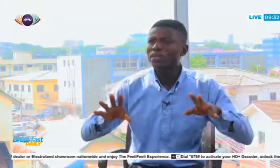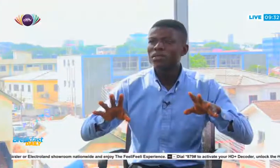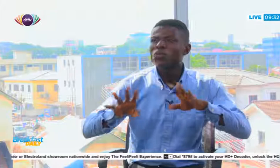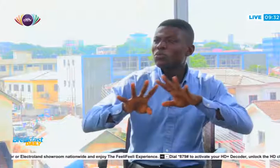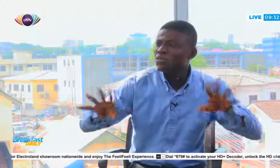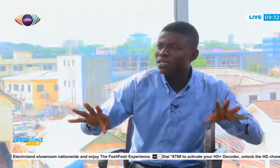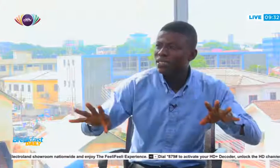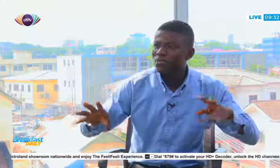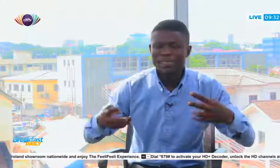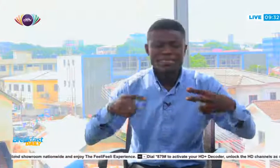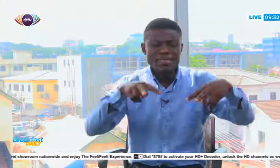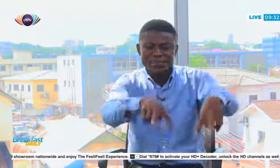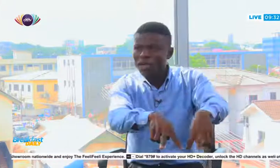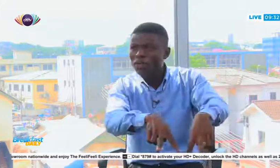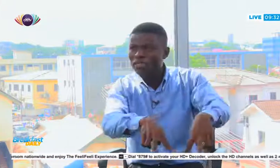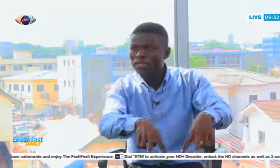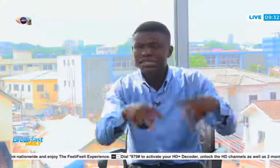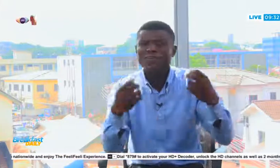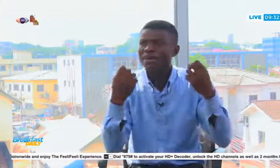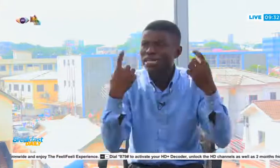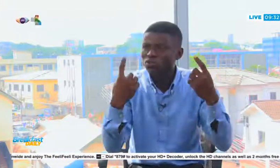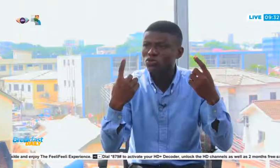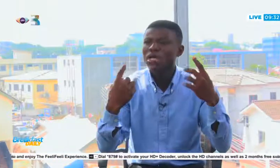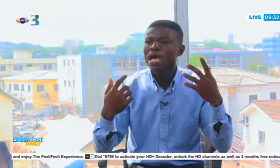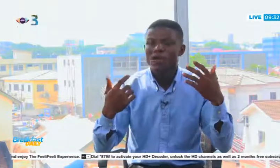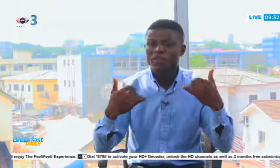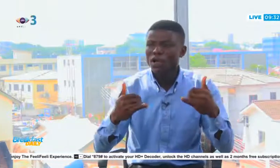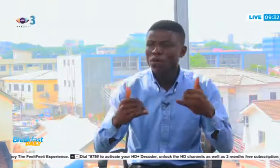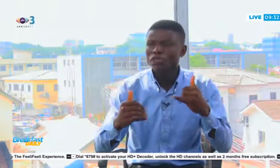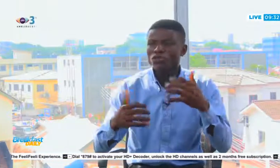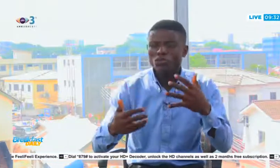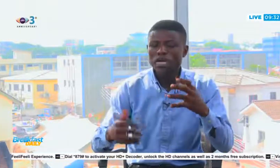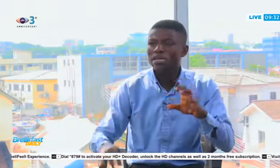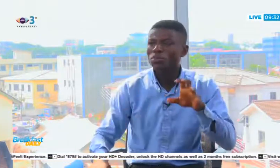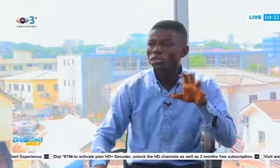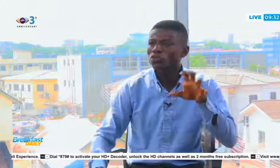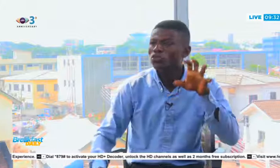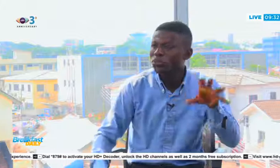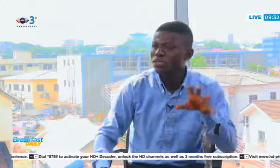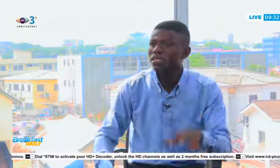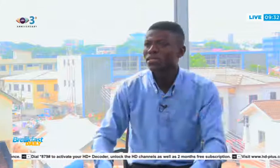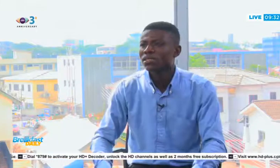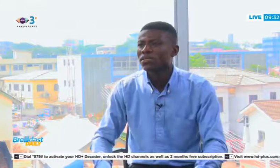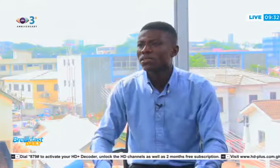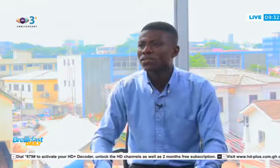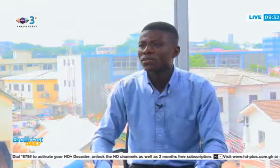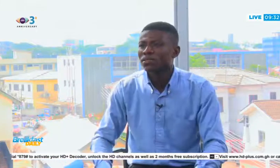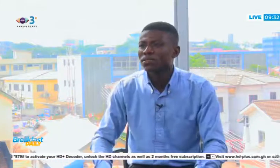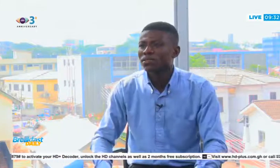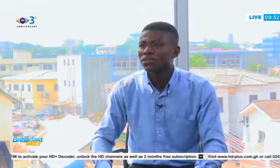good music. But after watching this, Yeah. I've understood. I've now gotten to know that he plays good music. Wow. Interesting.